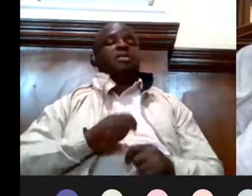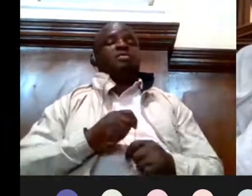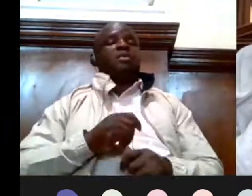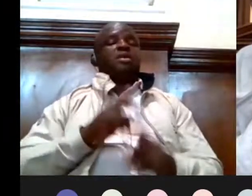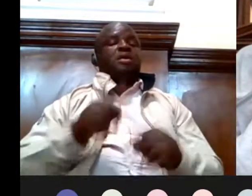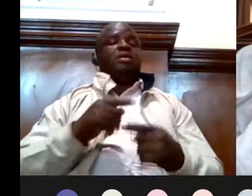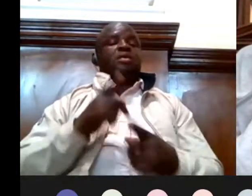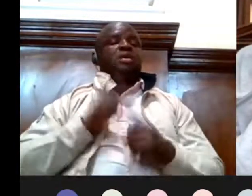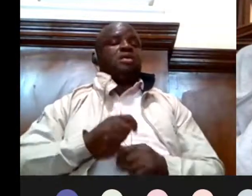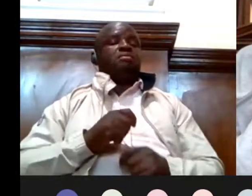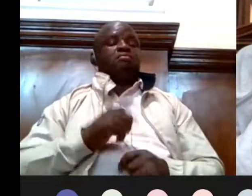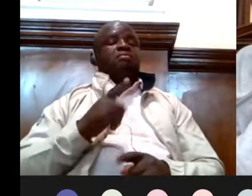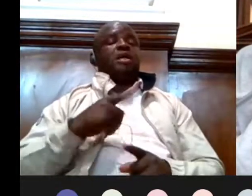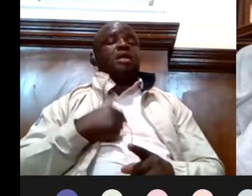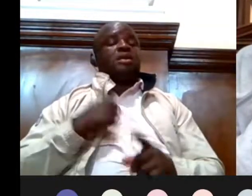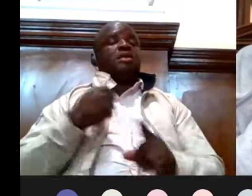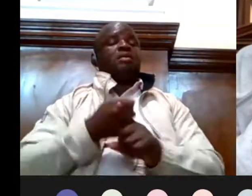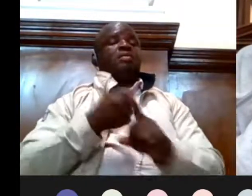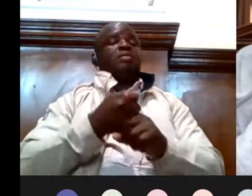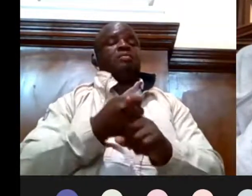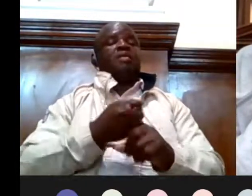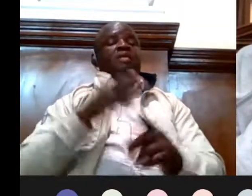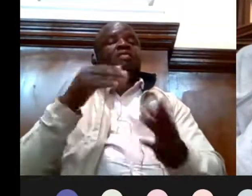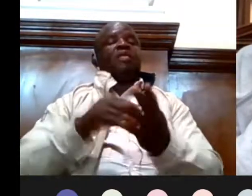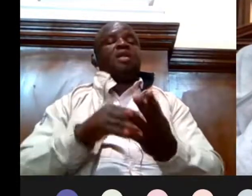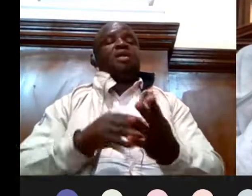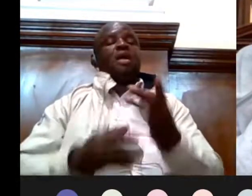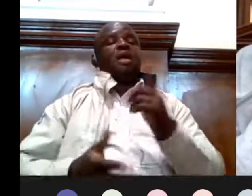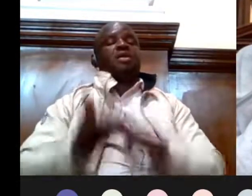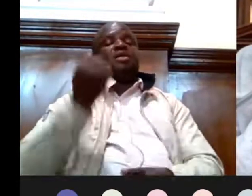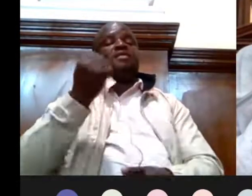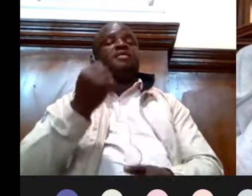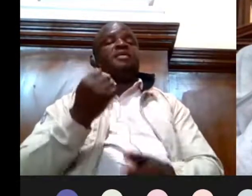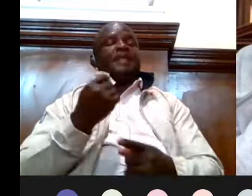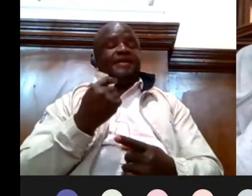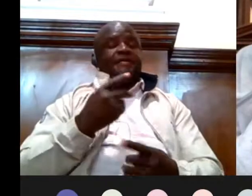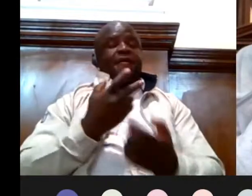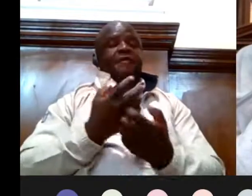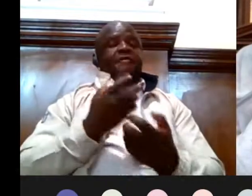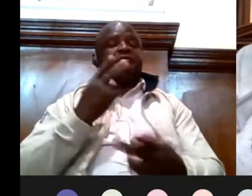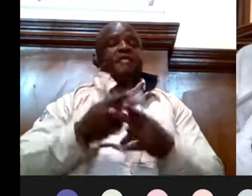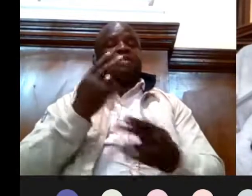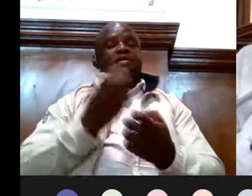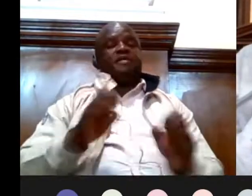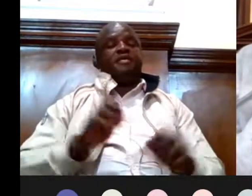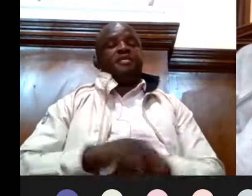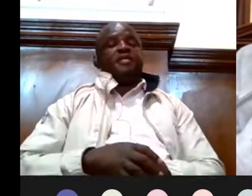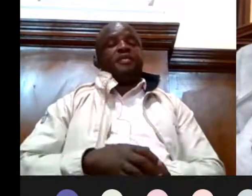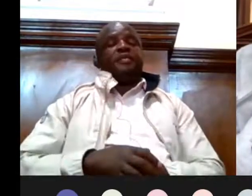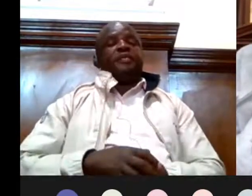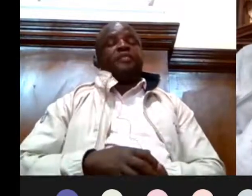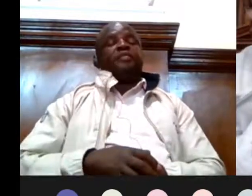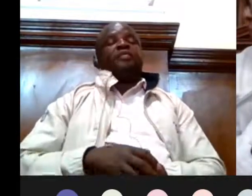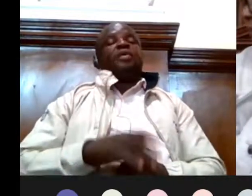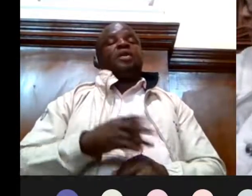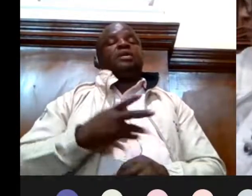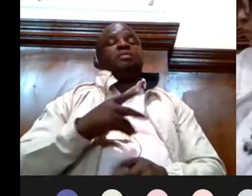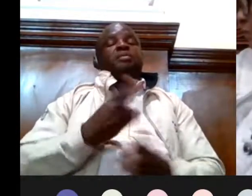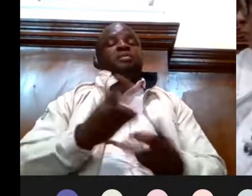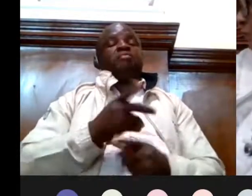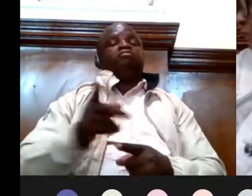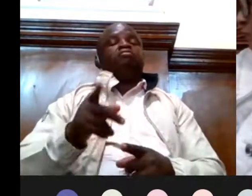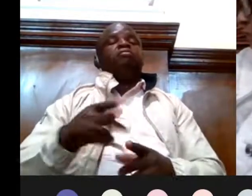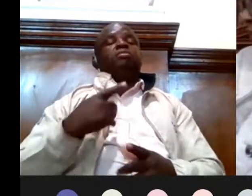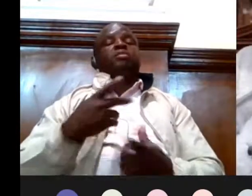we have to push and push up until women are free at last. They laid a foundation based on solidarity